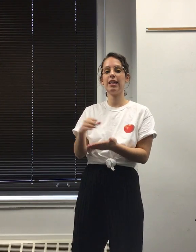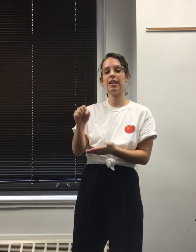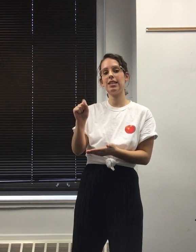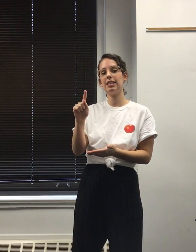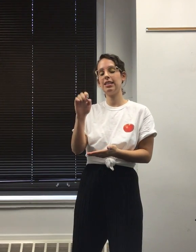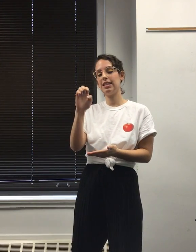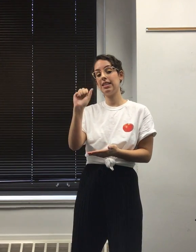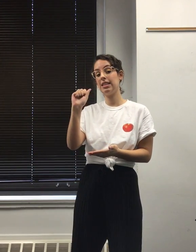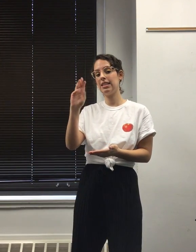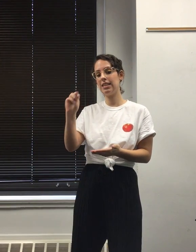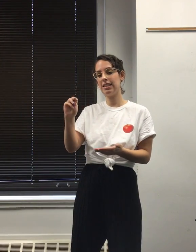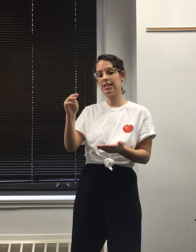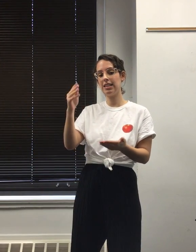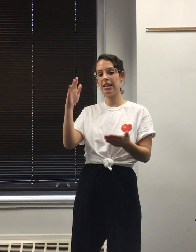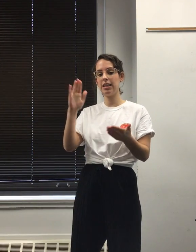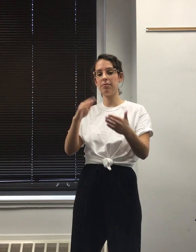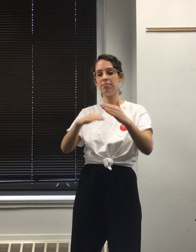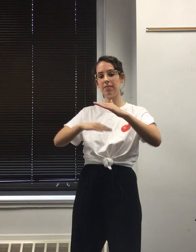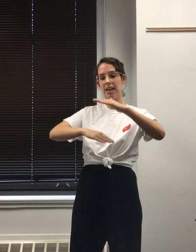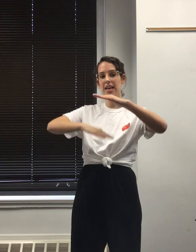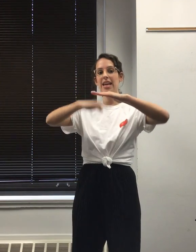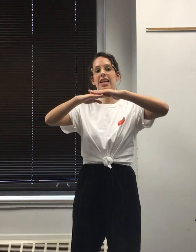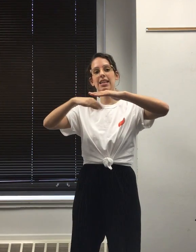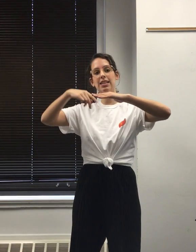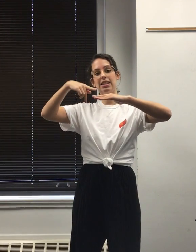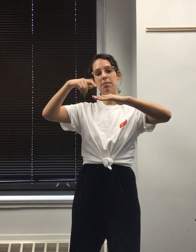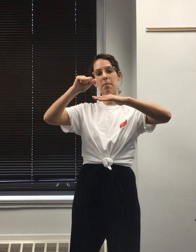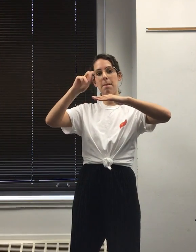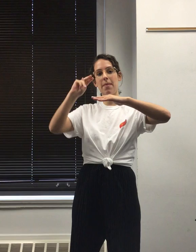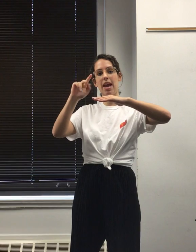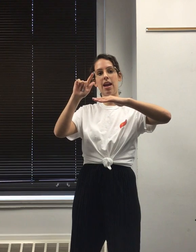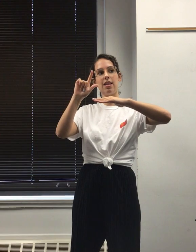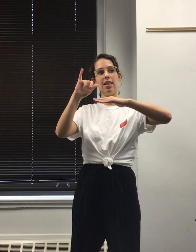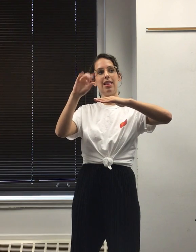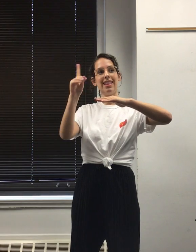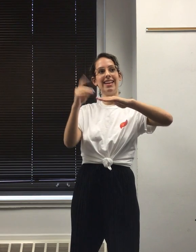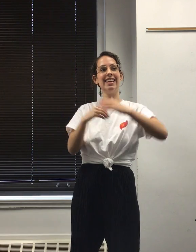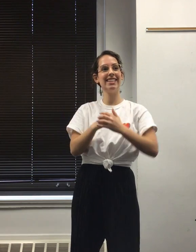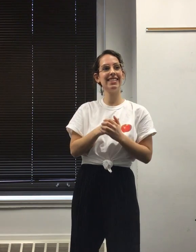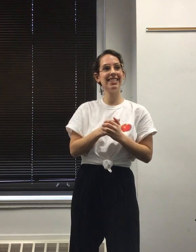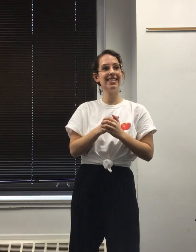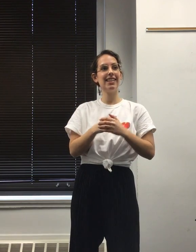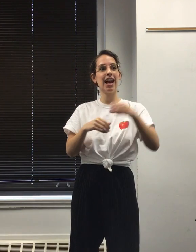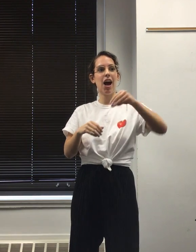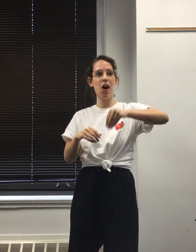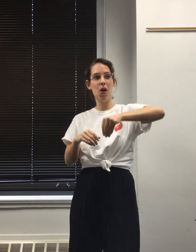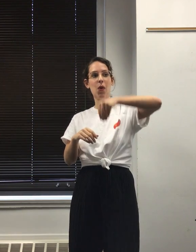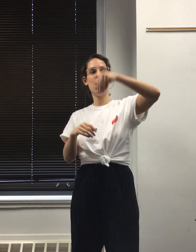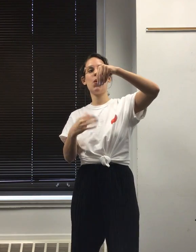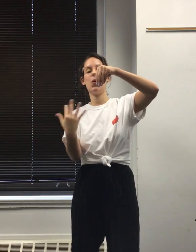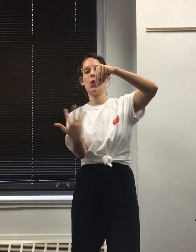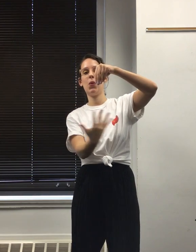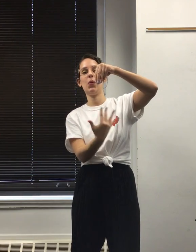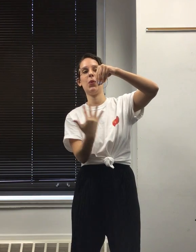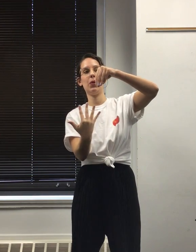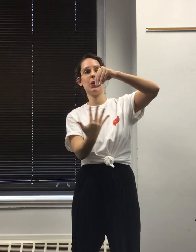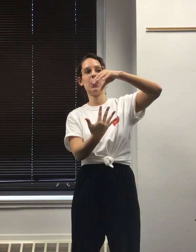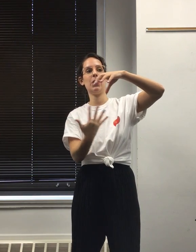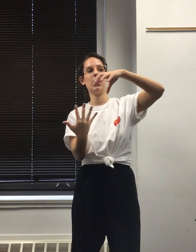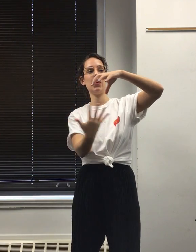You're boiling something, cooking something, you take the lid and lift it up, and there's water that's collected. Take the lid and sit it on the stove, and then you have water that runs everywhere. Another